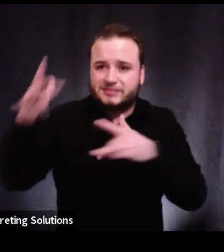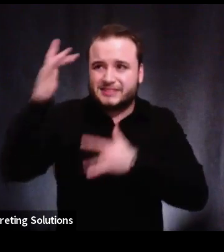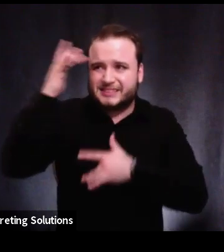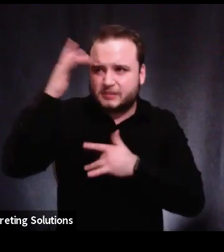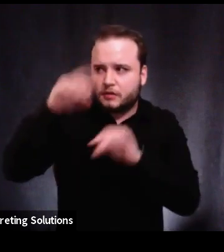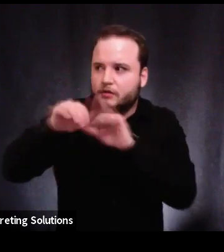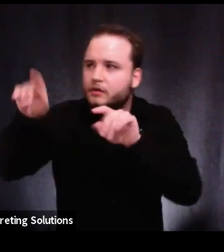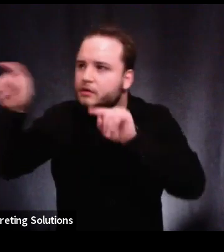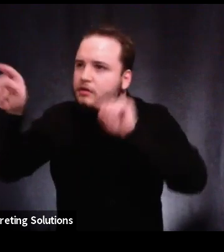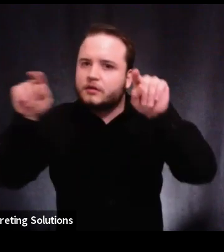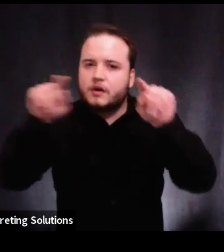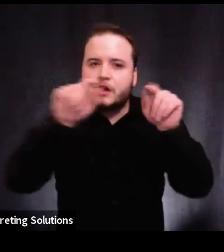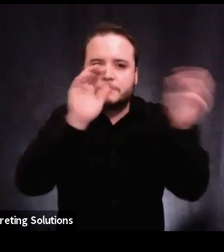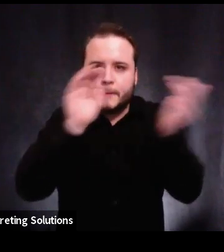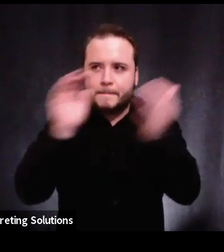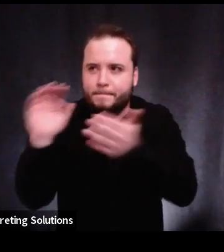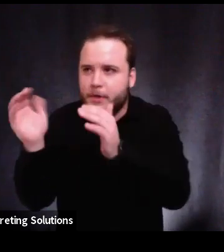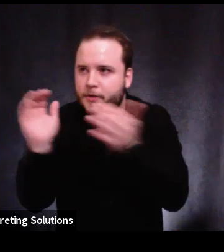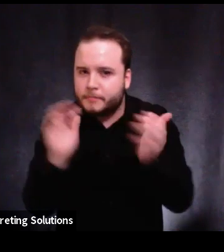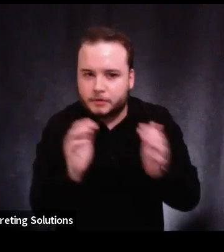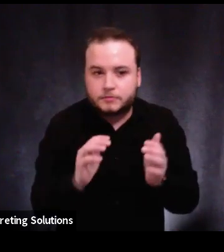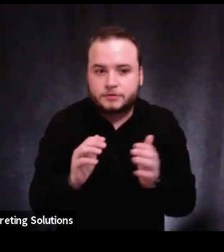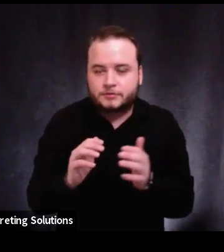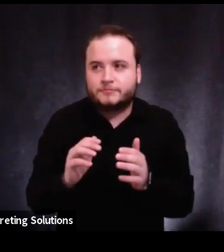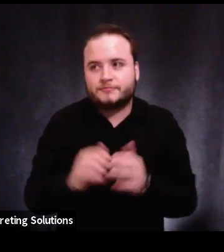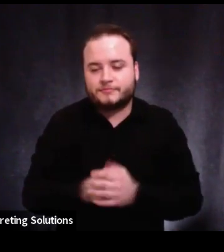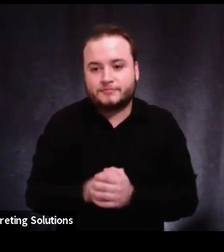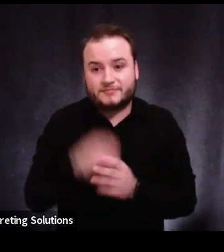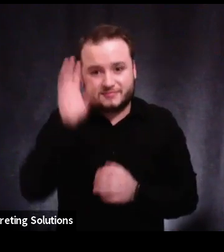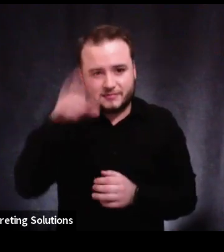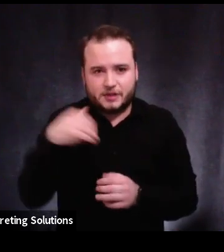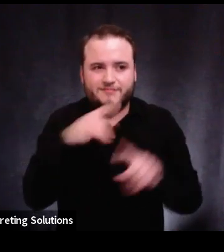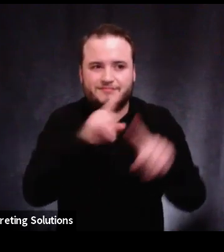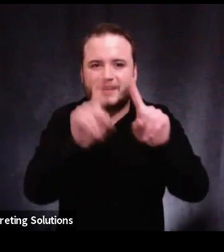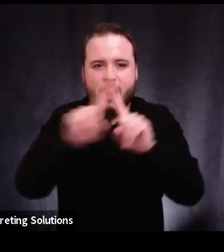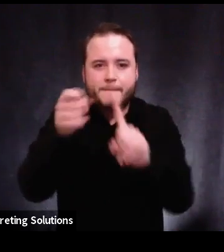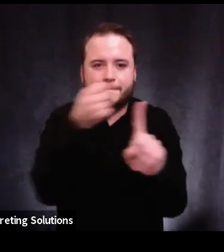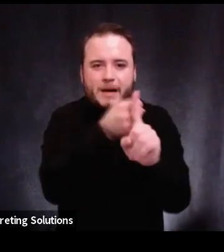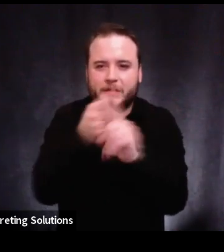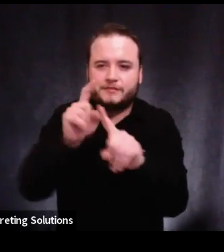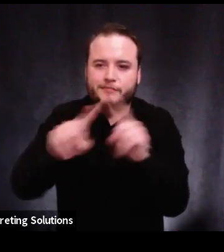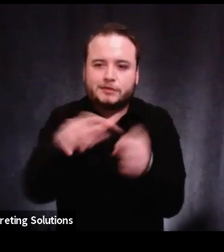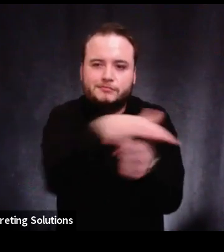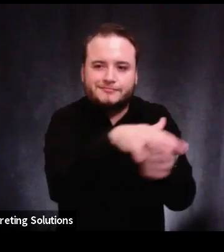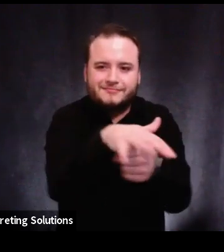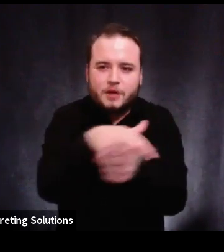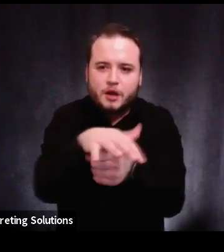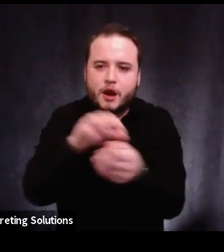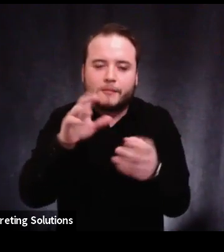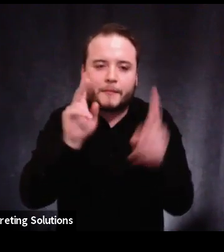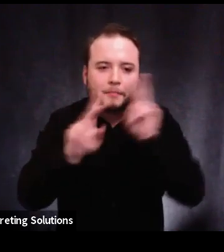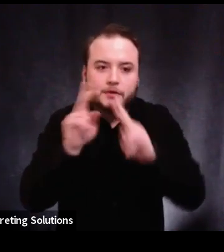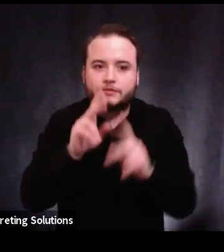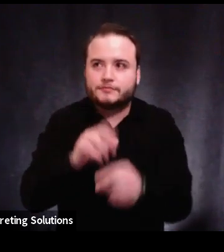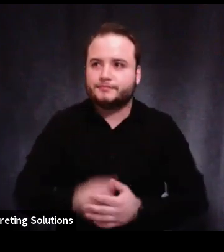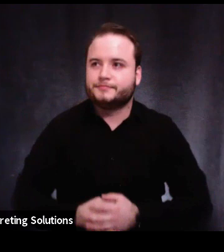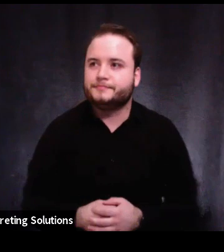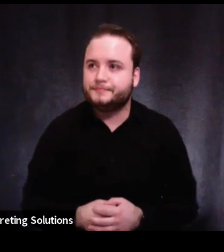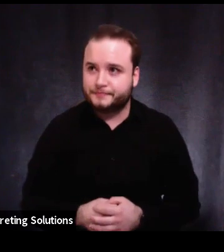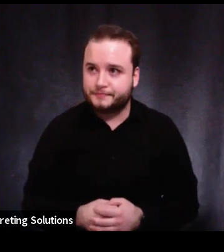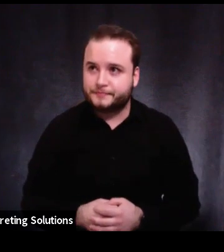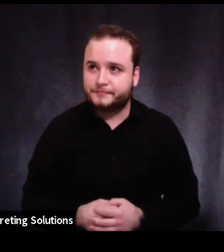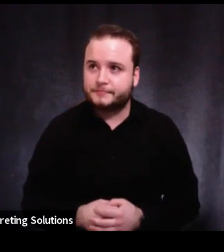restate that yet another time, is that we'll be looking at a lot of different factors and a